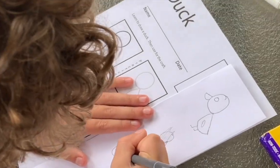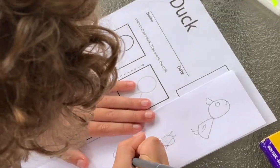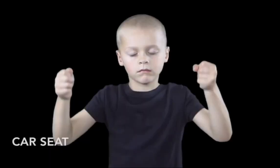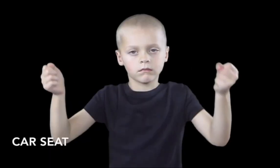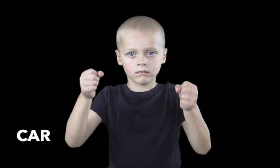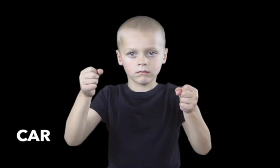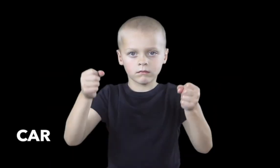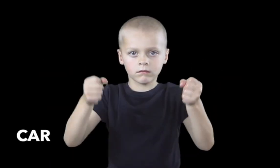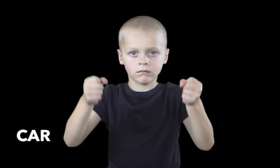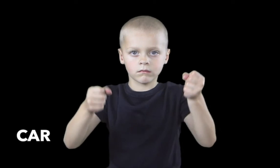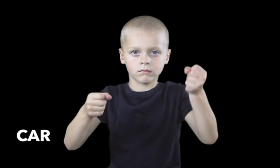so